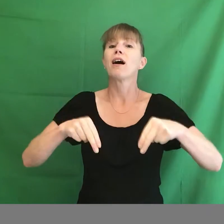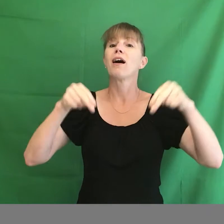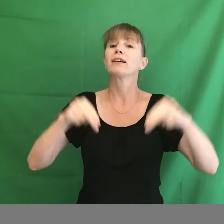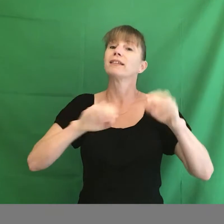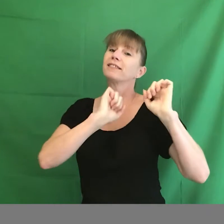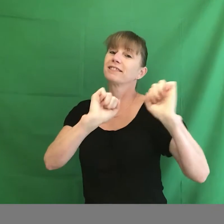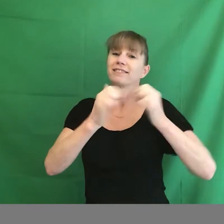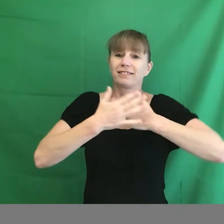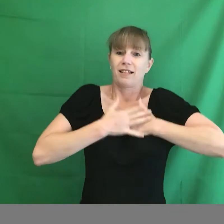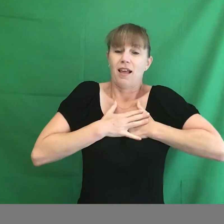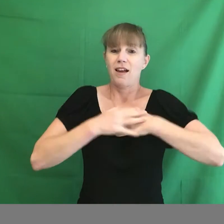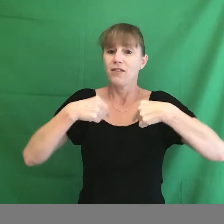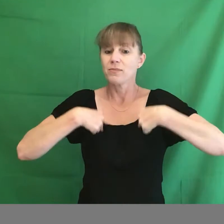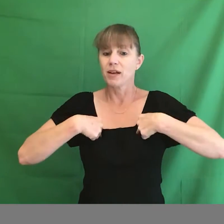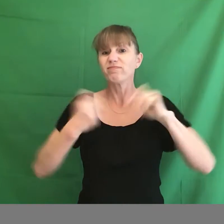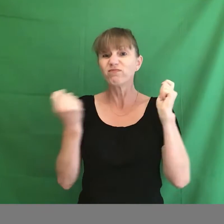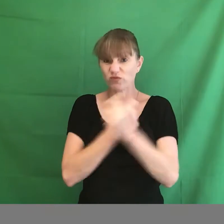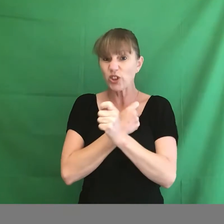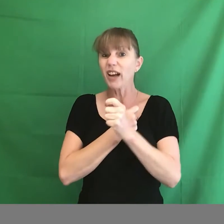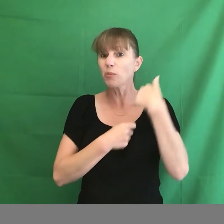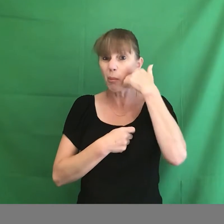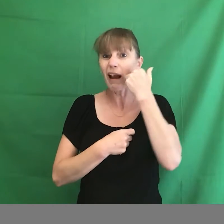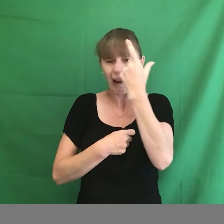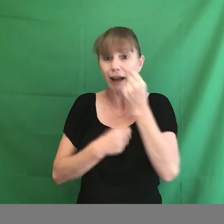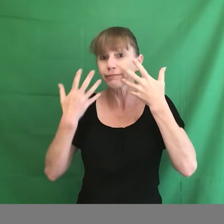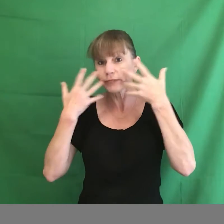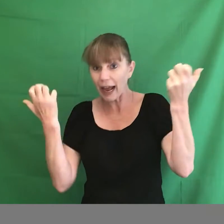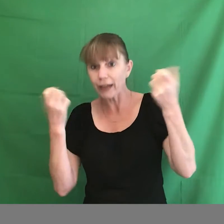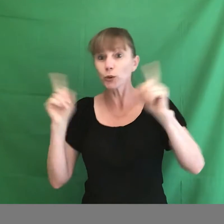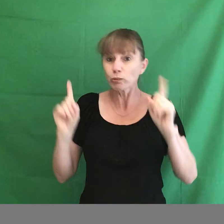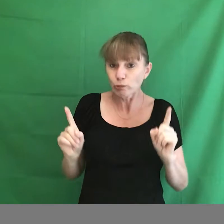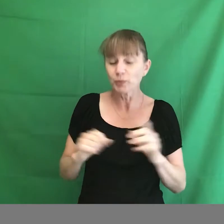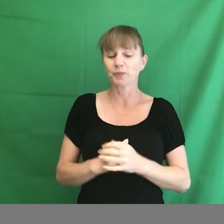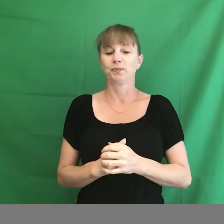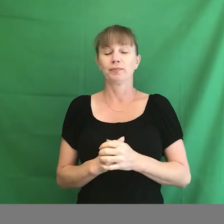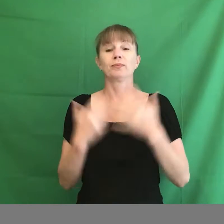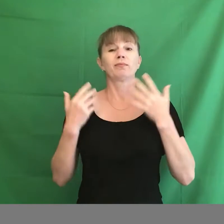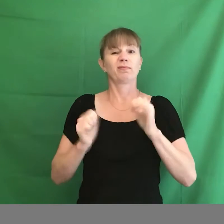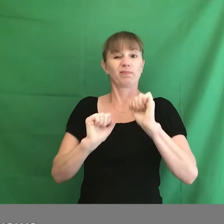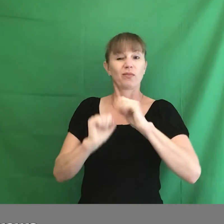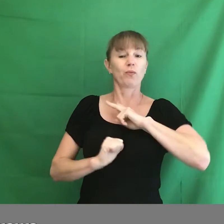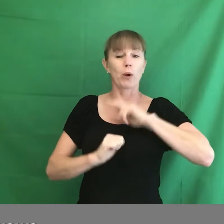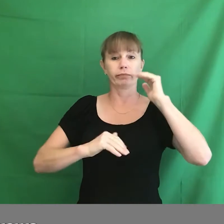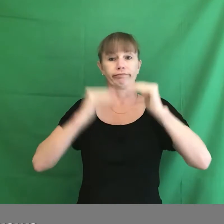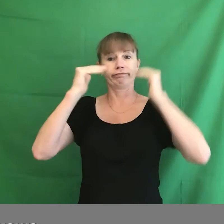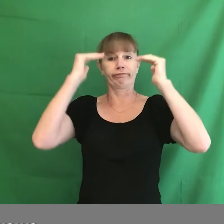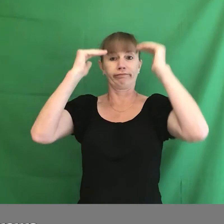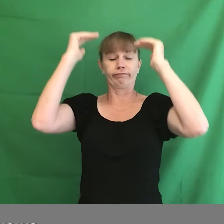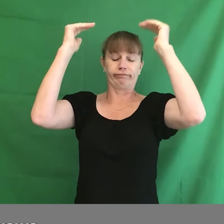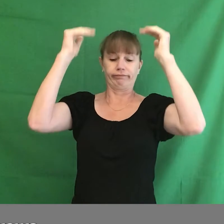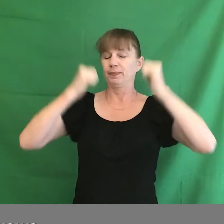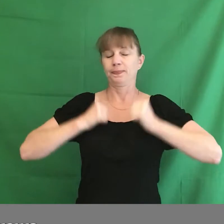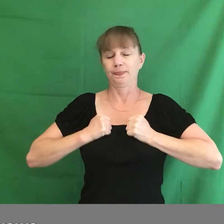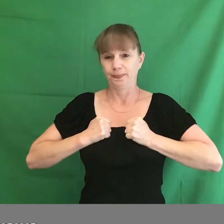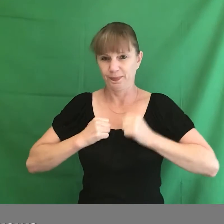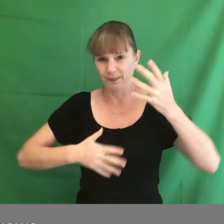I love my doggy and he loves me. Fab. So now we're getting a little bit higher. Think of those wows as